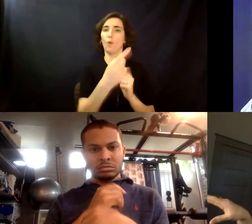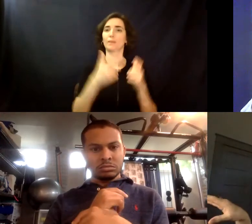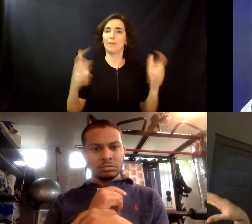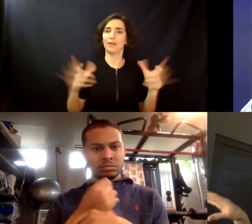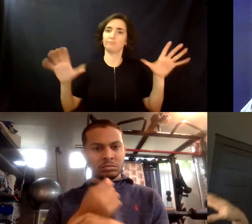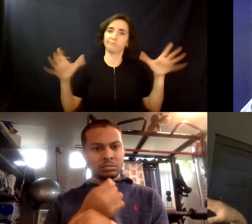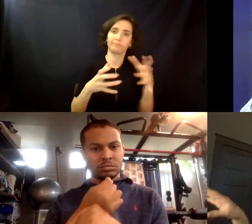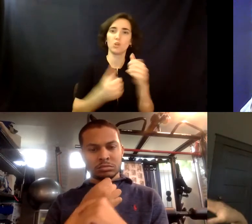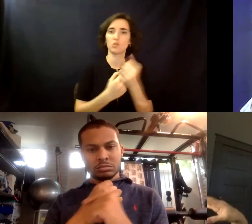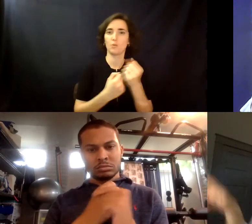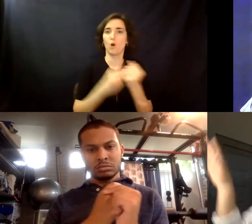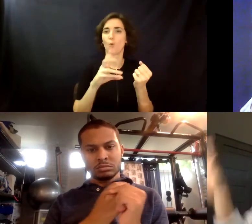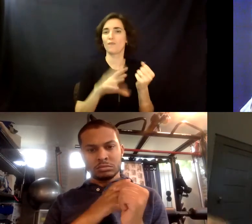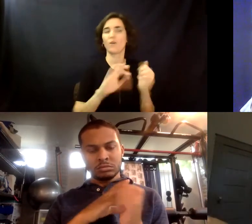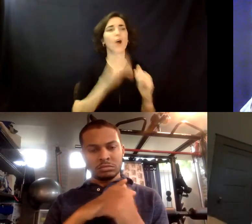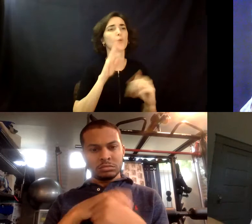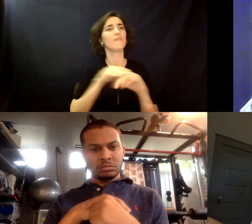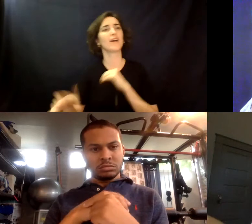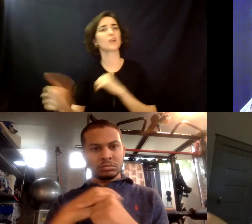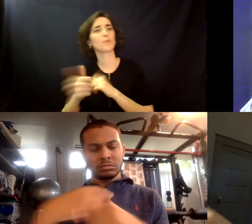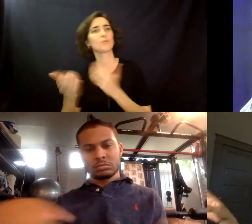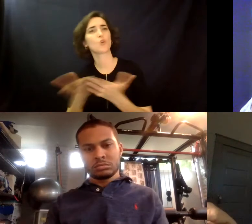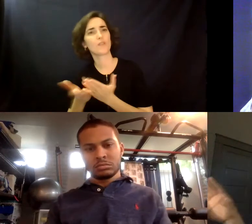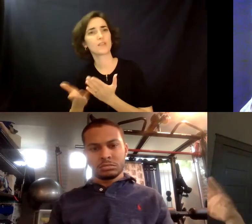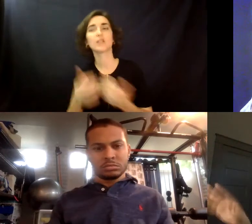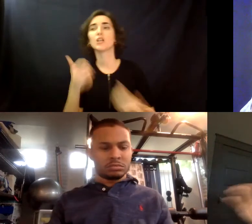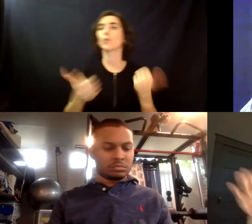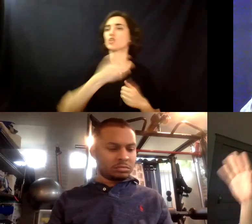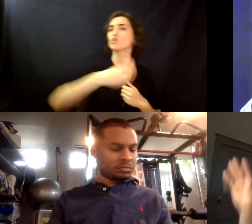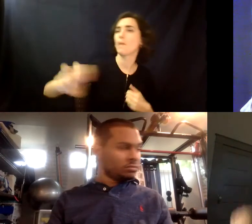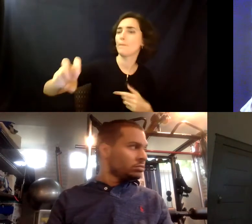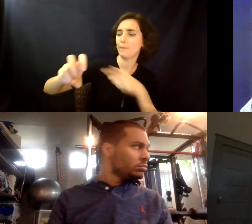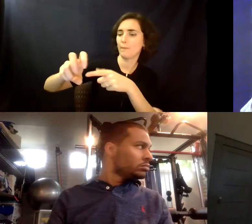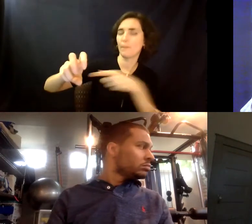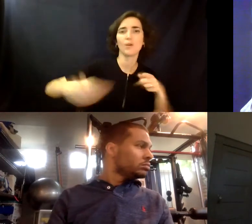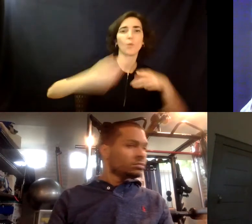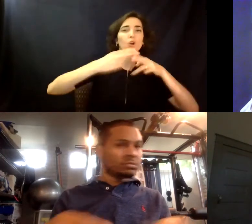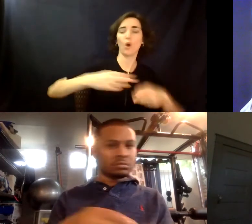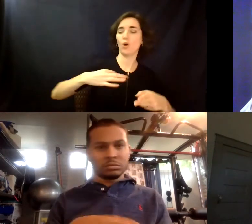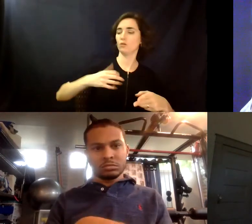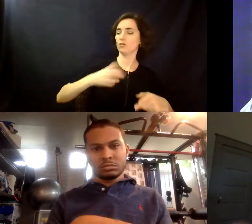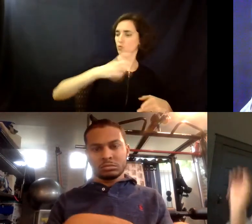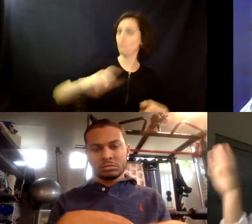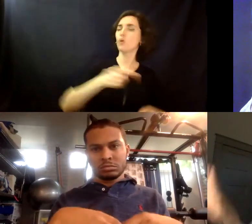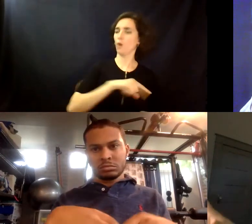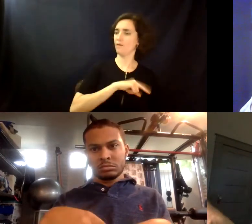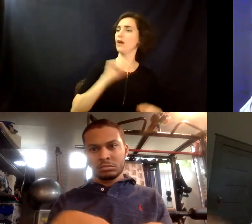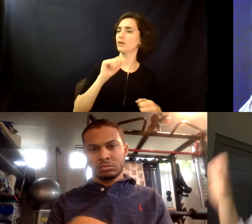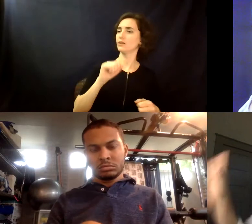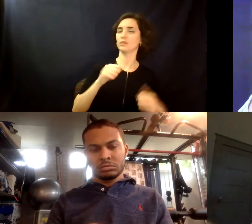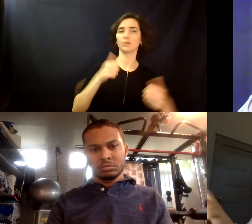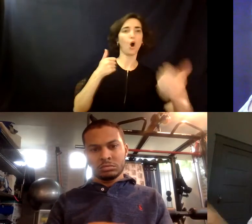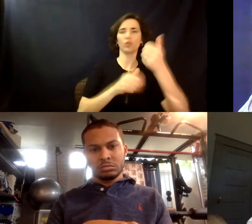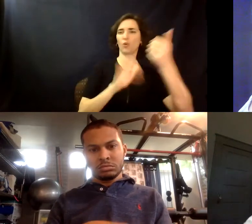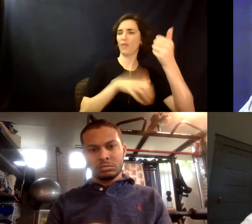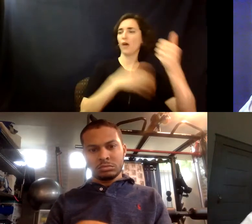to affect transportation service? What transportation trips would, what's going to be considered an eligible transportation expense under that, so on and